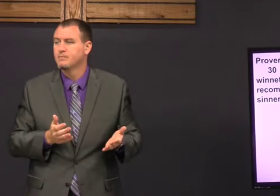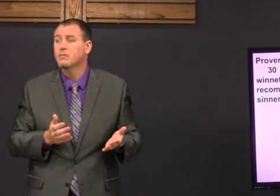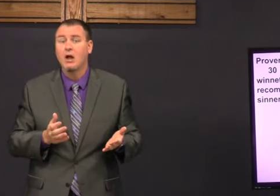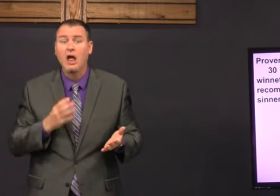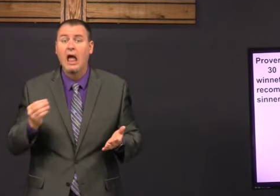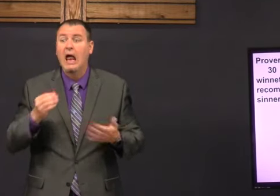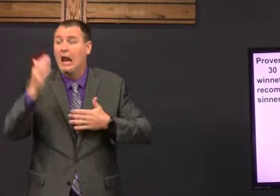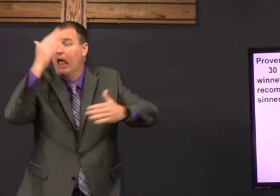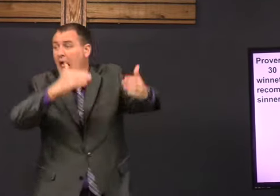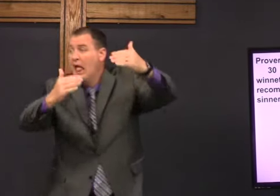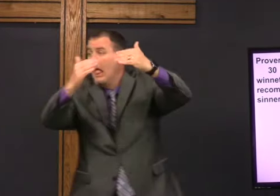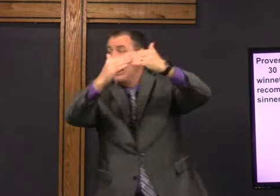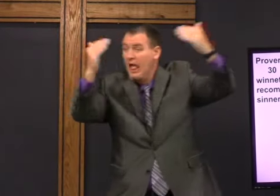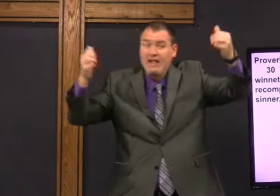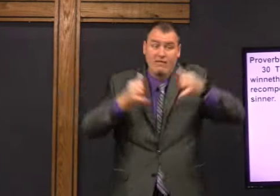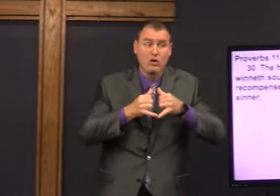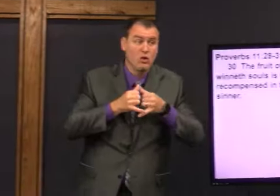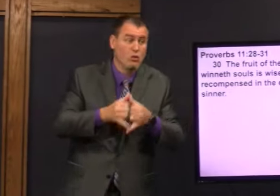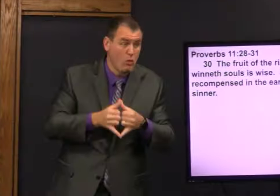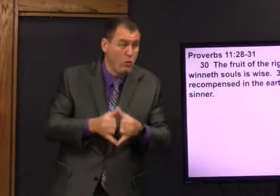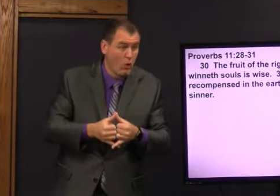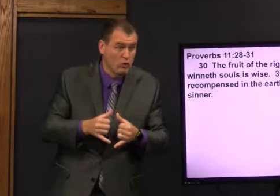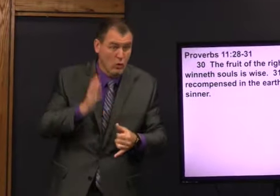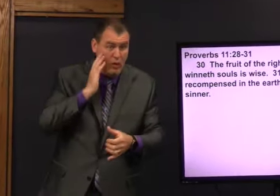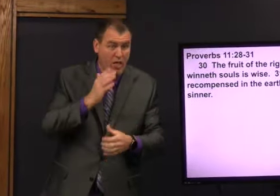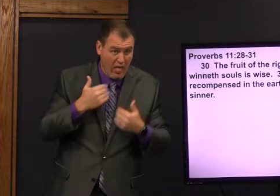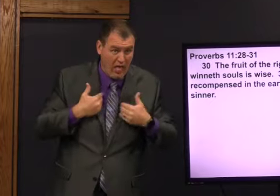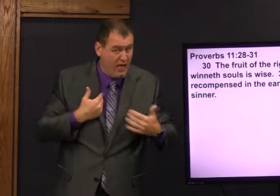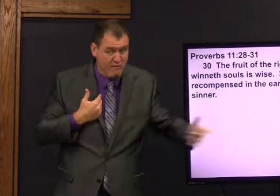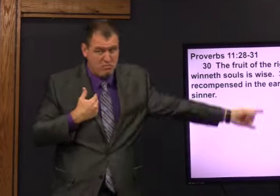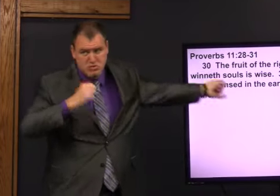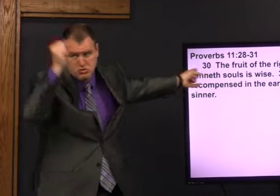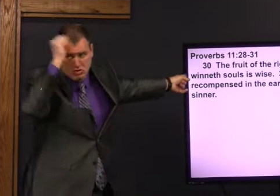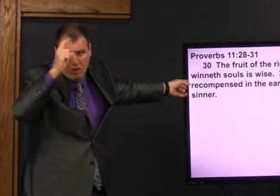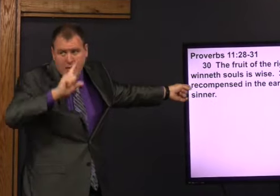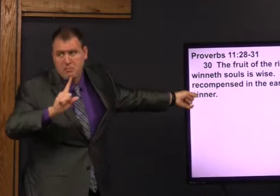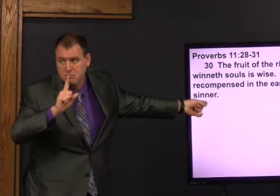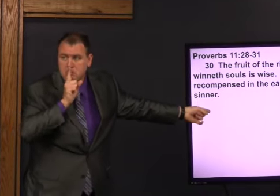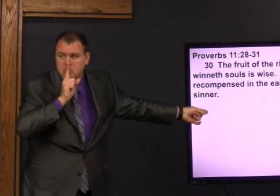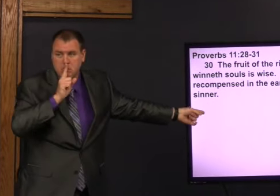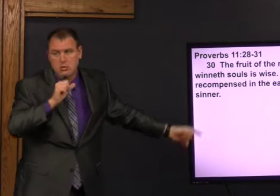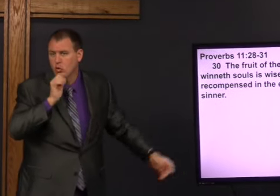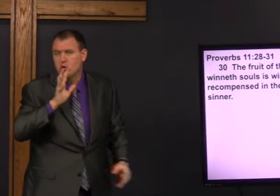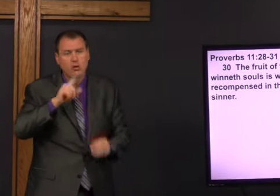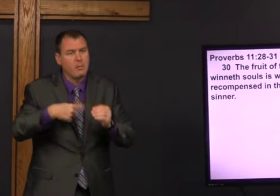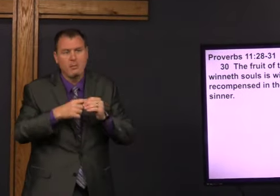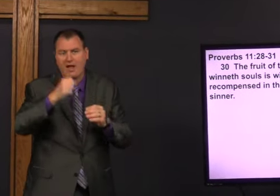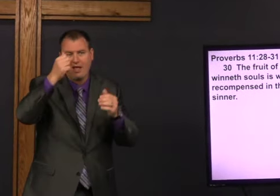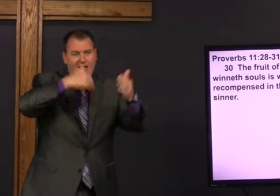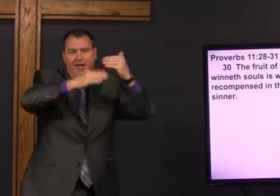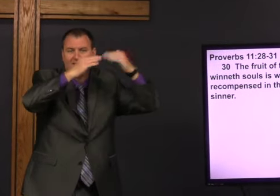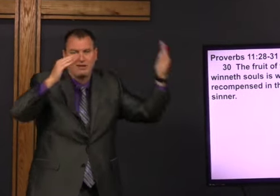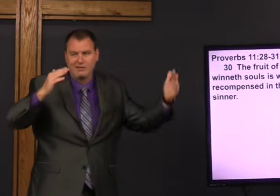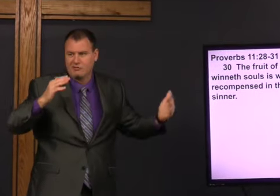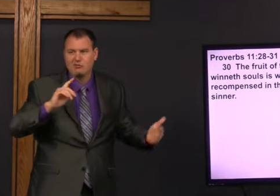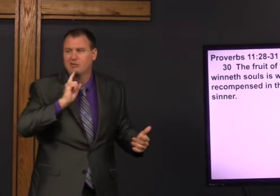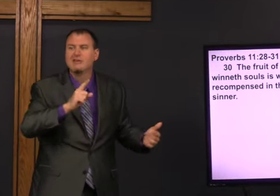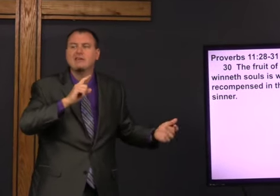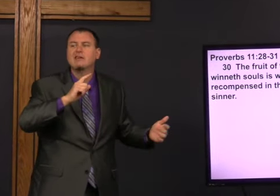serve. And we have a heavenly reward. But Solomon's not talking about your